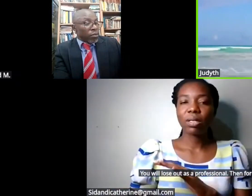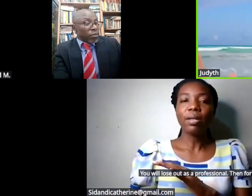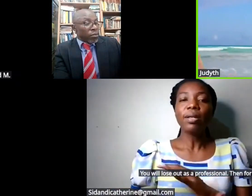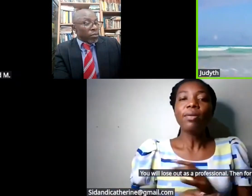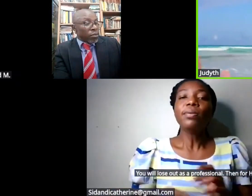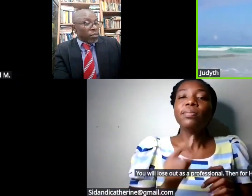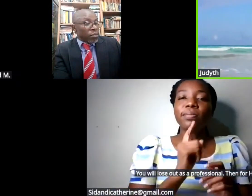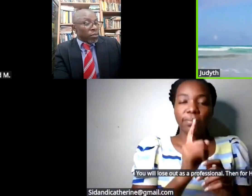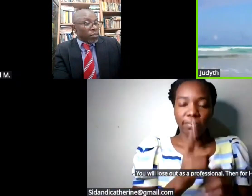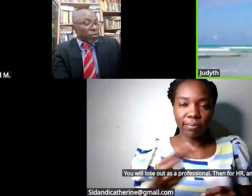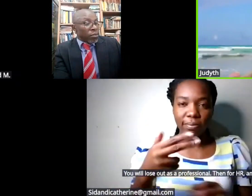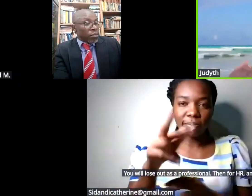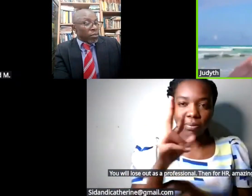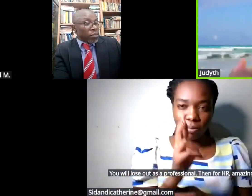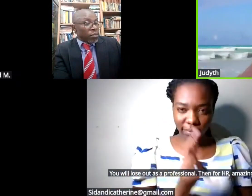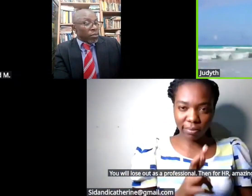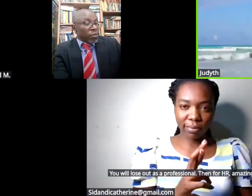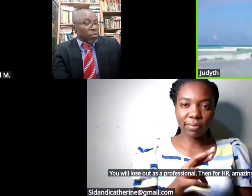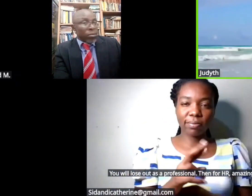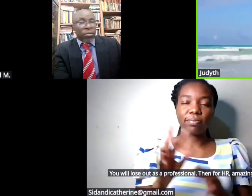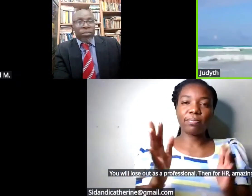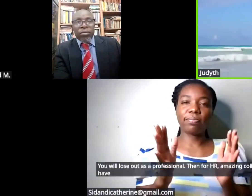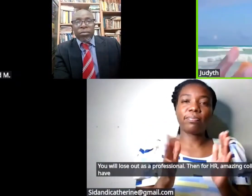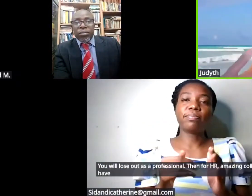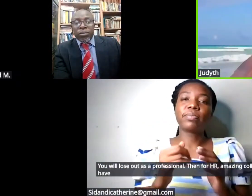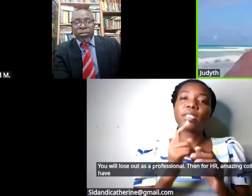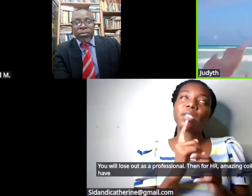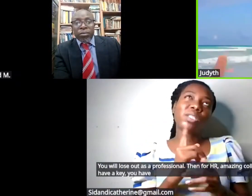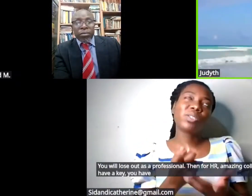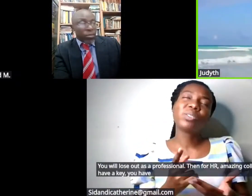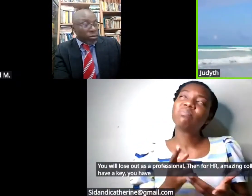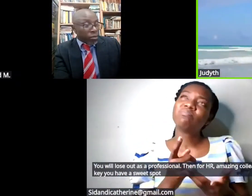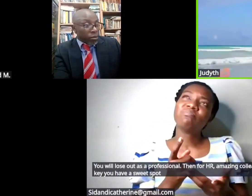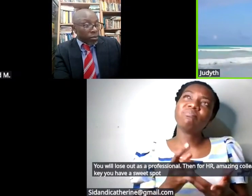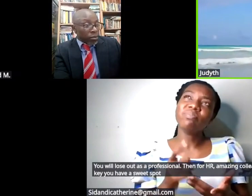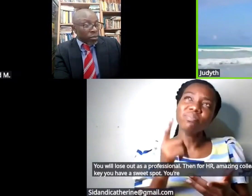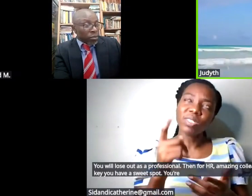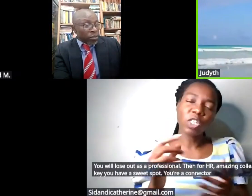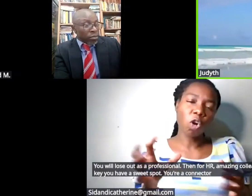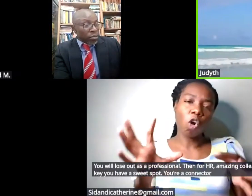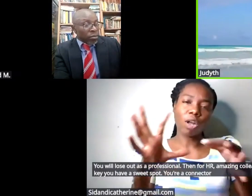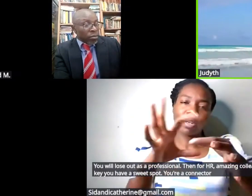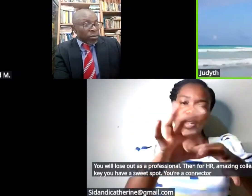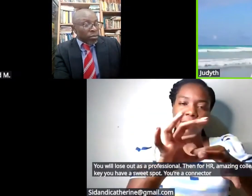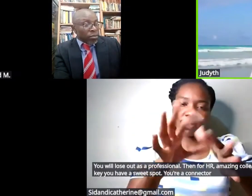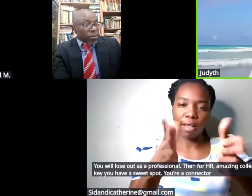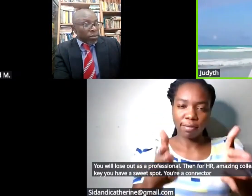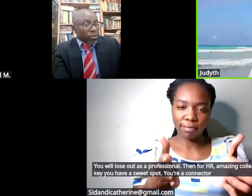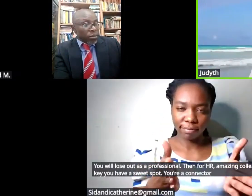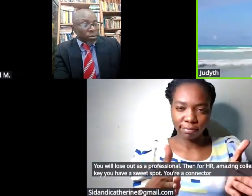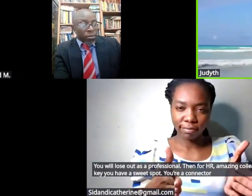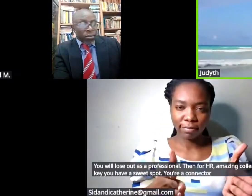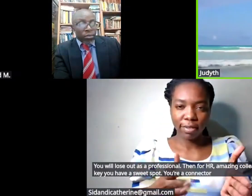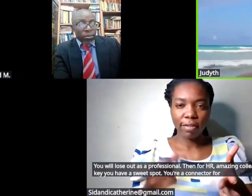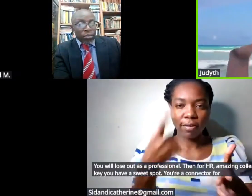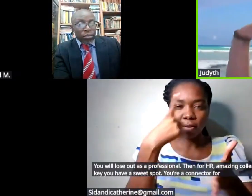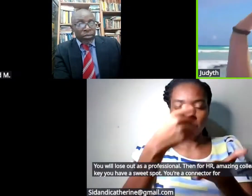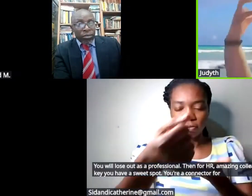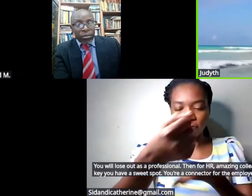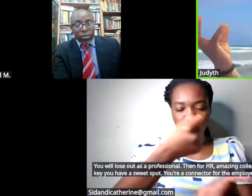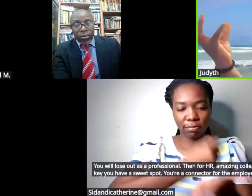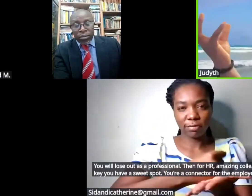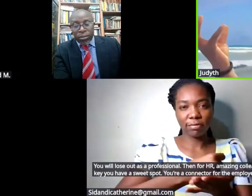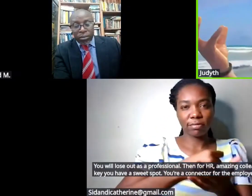amazing colleagues, you have a sweet spot, you're a connector for the employee needs as well as